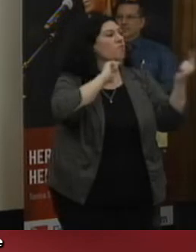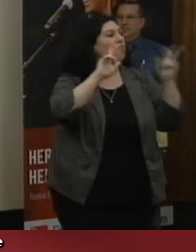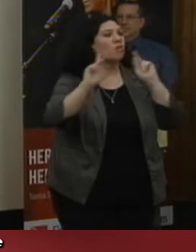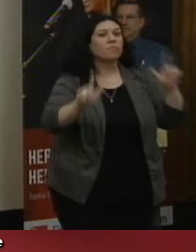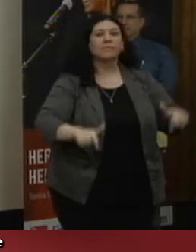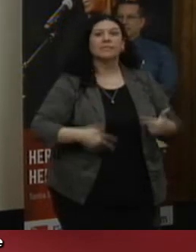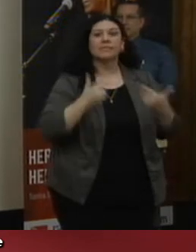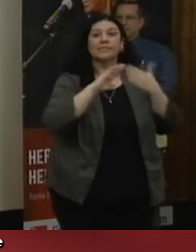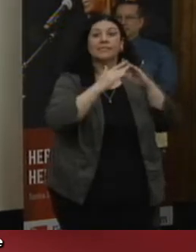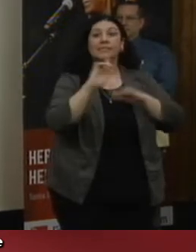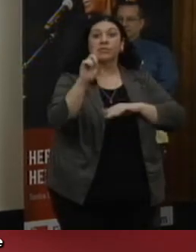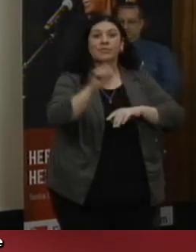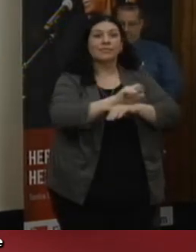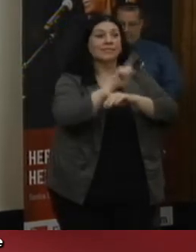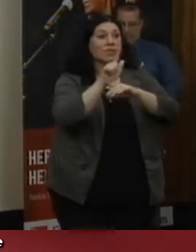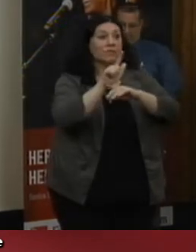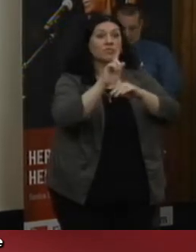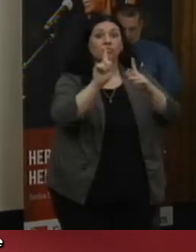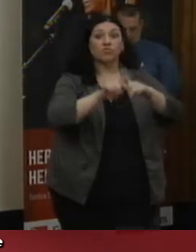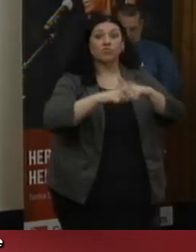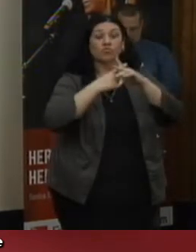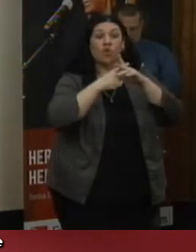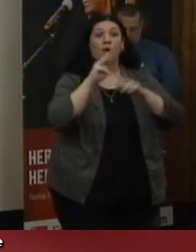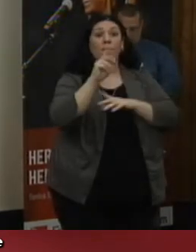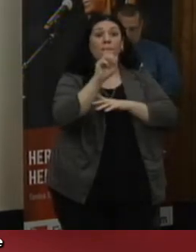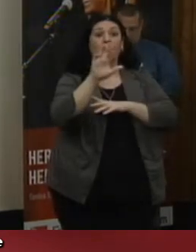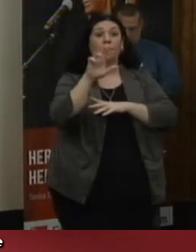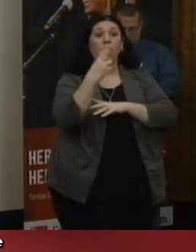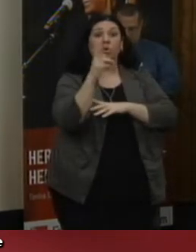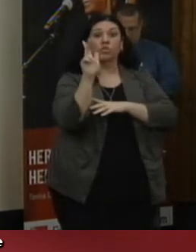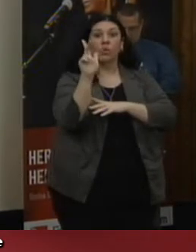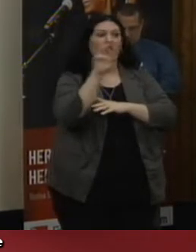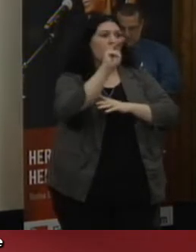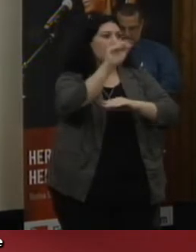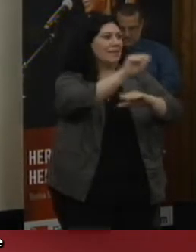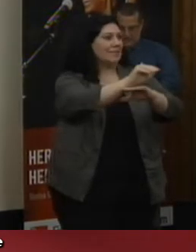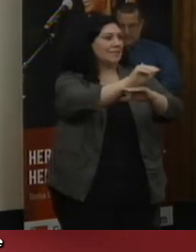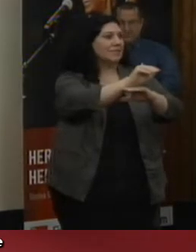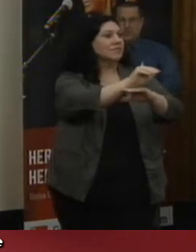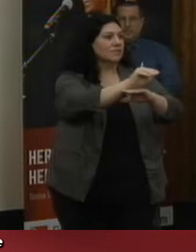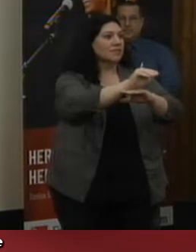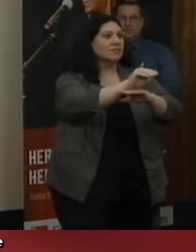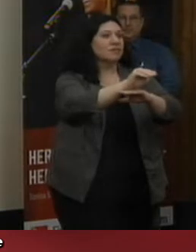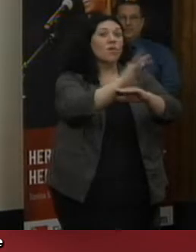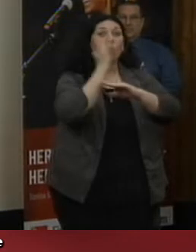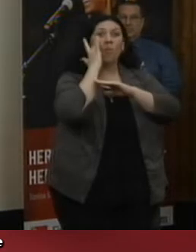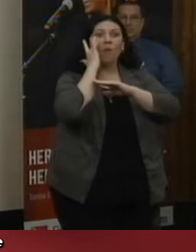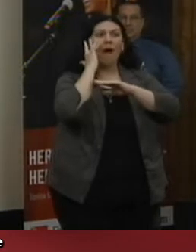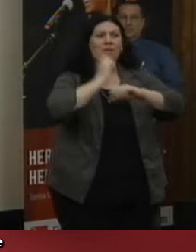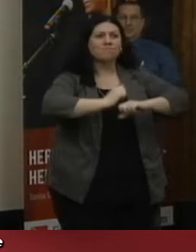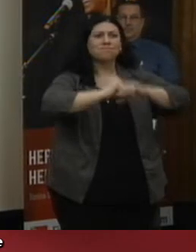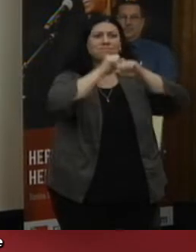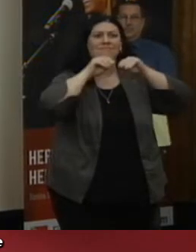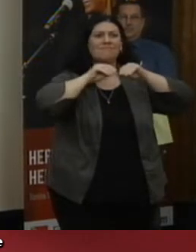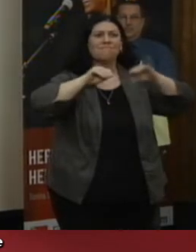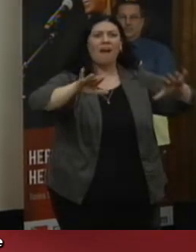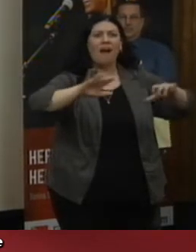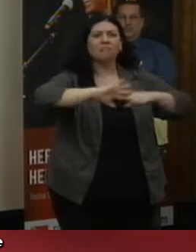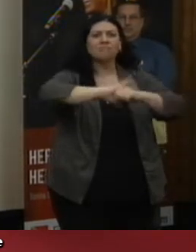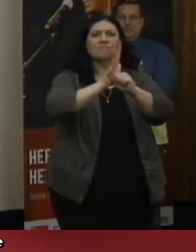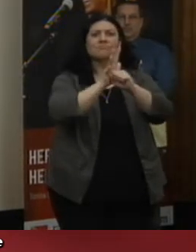Louis, effective Monday evening, March 23rd, in order to prevent further spread of